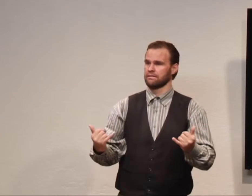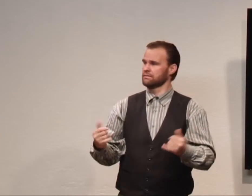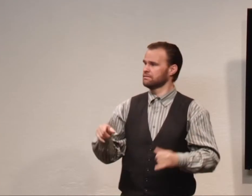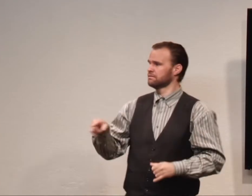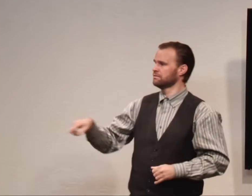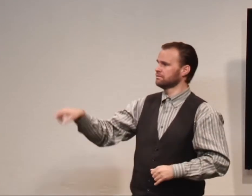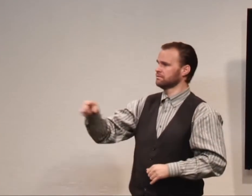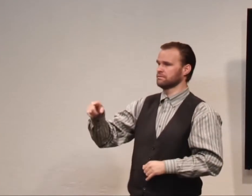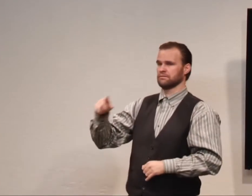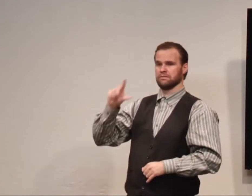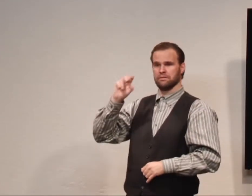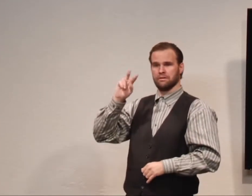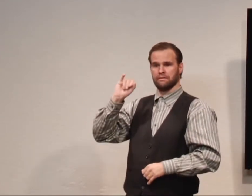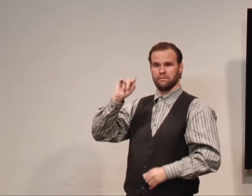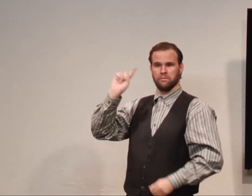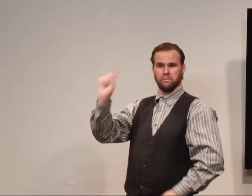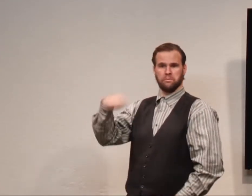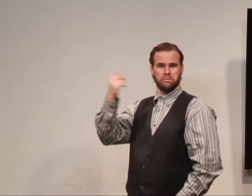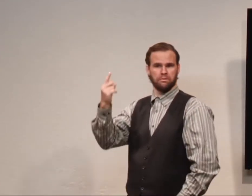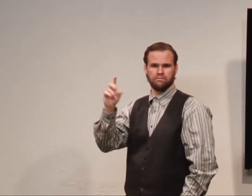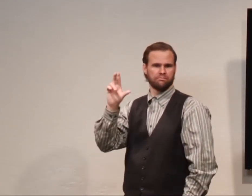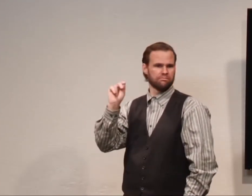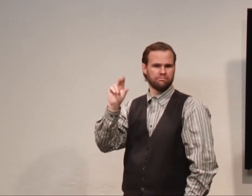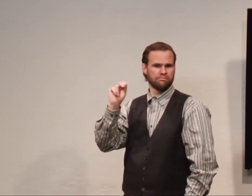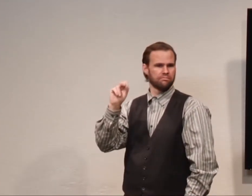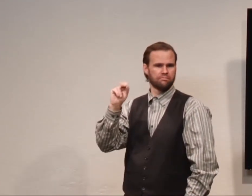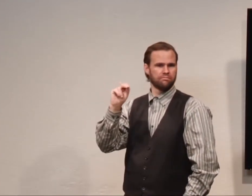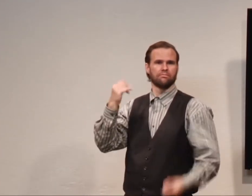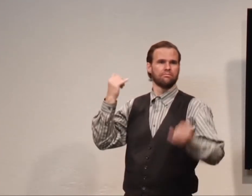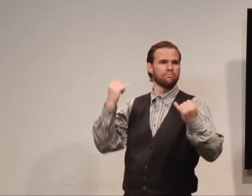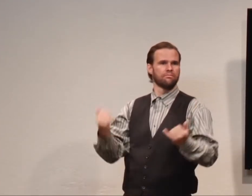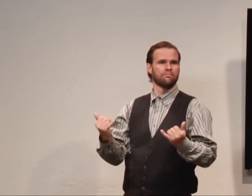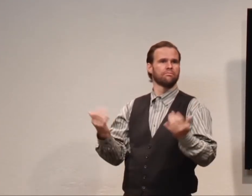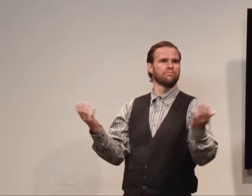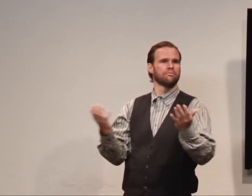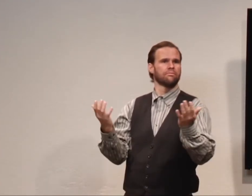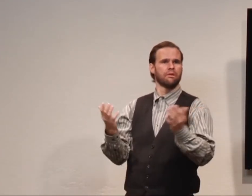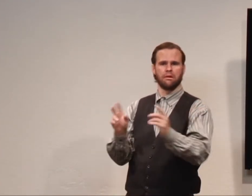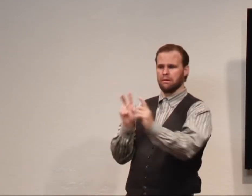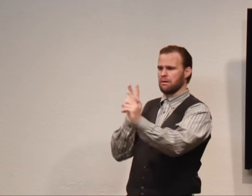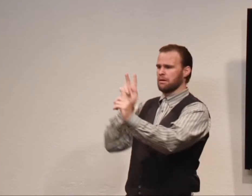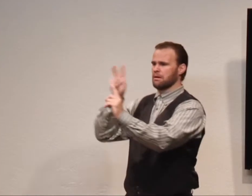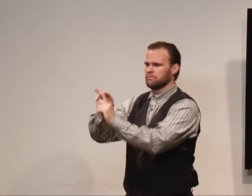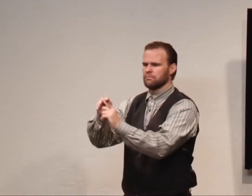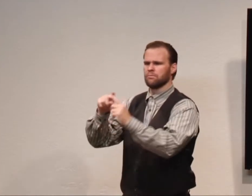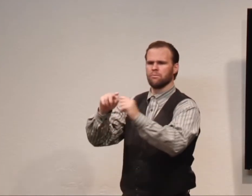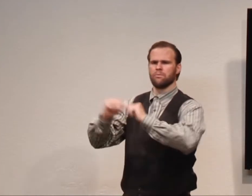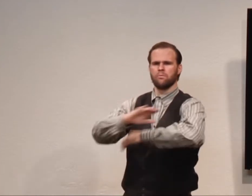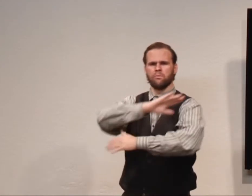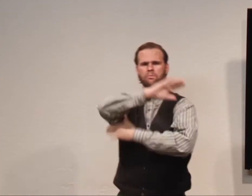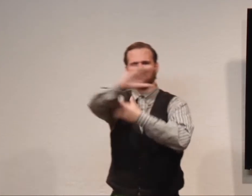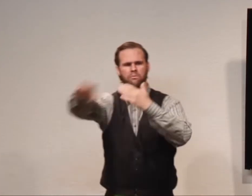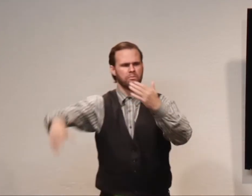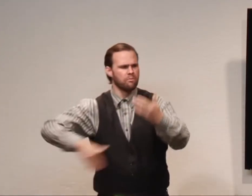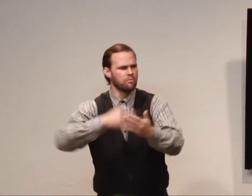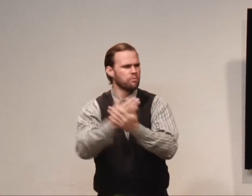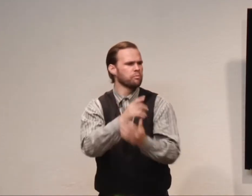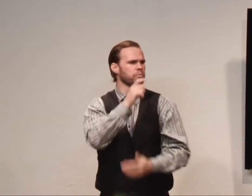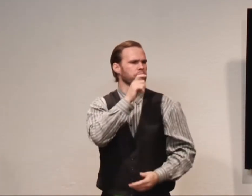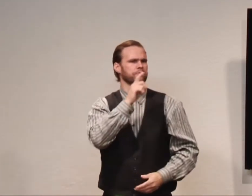who are Levites and priests, but now it's not just for the Levites. In fact, the